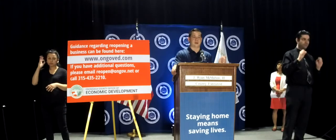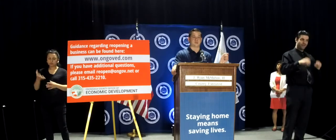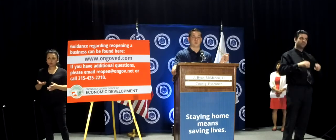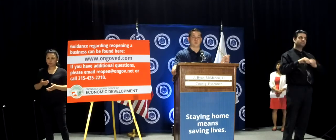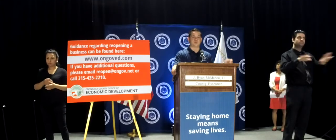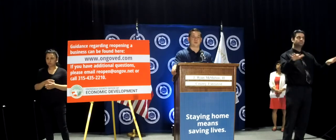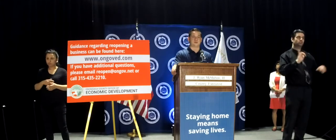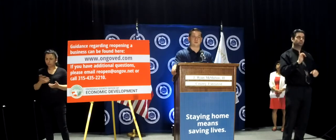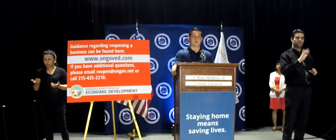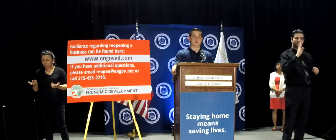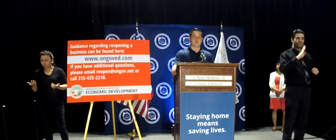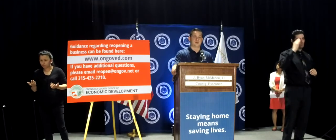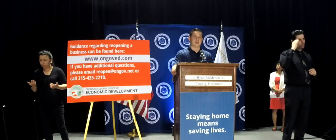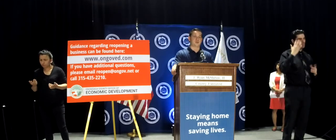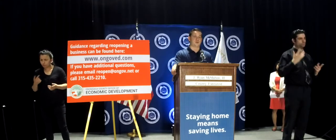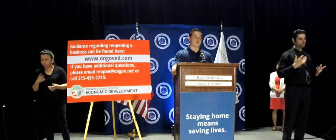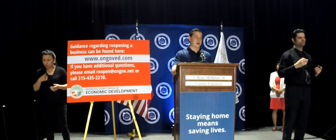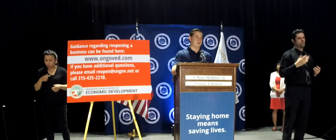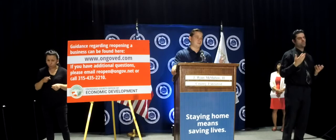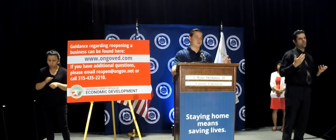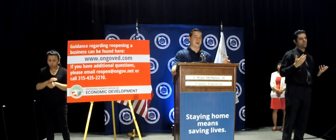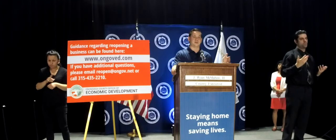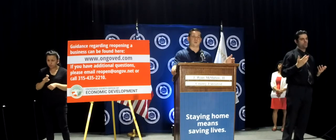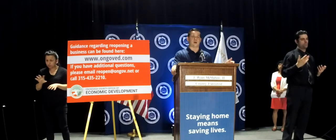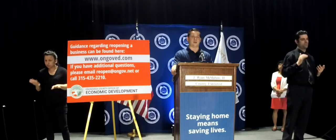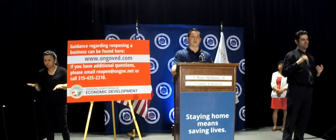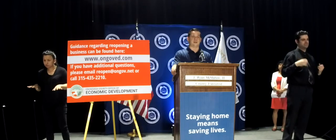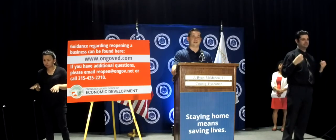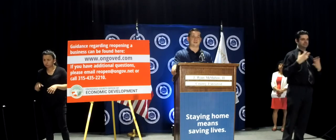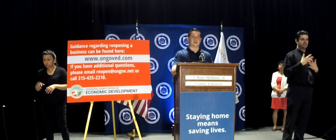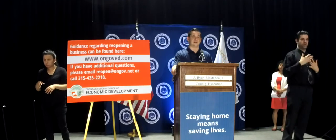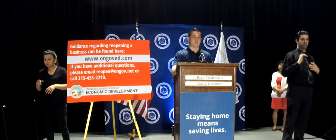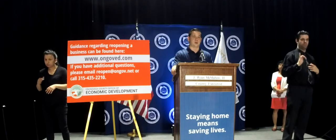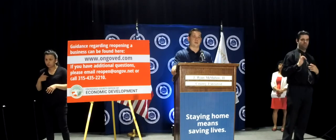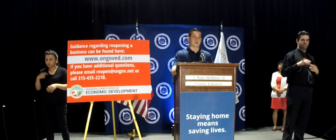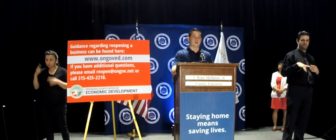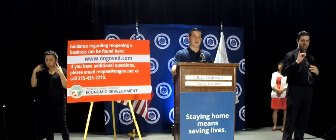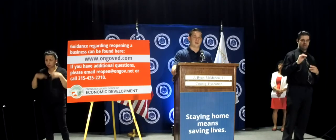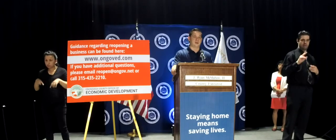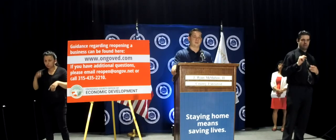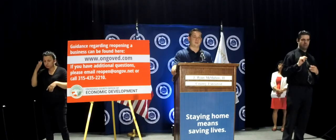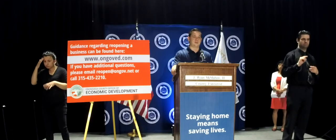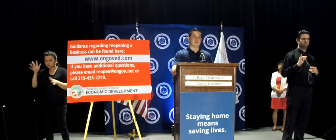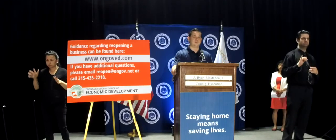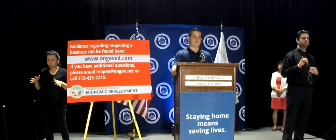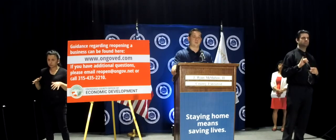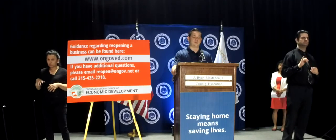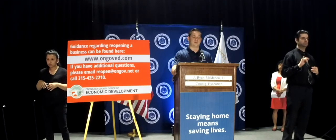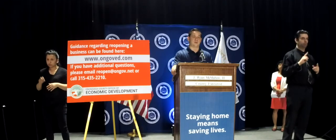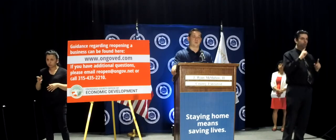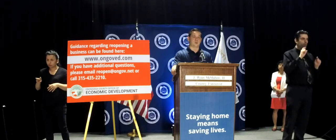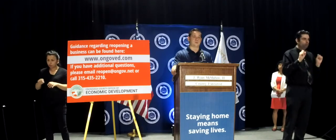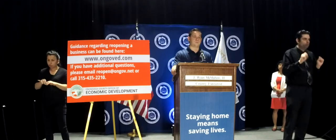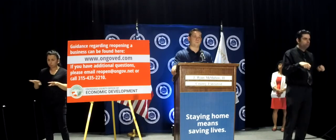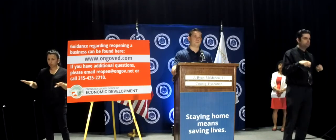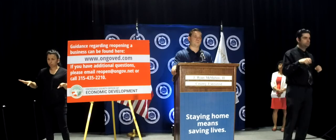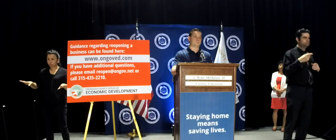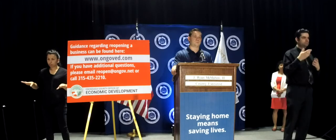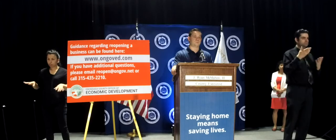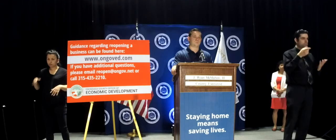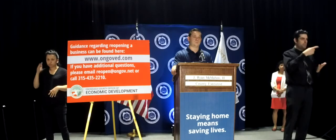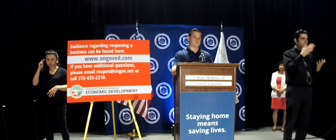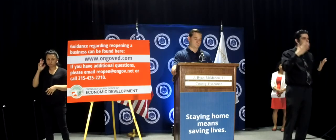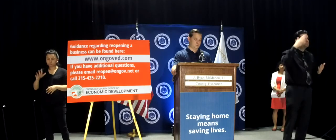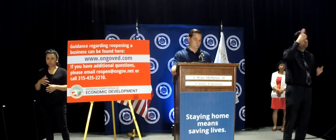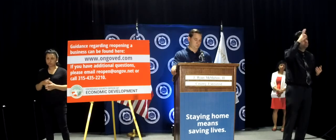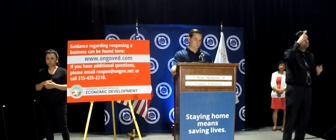have been exposed, and who it's good for them. They've handled it well. They didn't get sick, but what about their loved ones? And 911